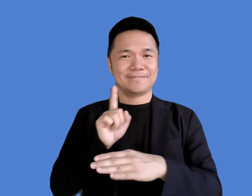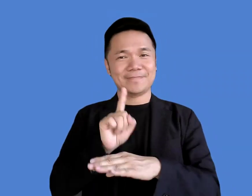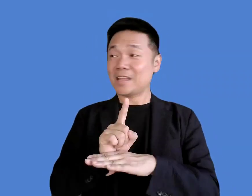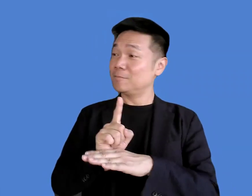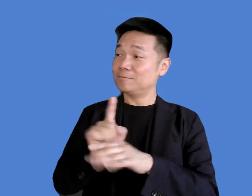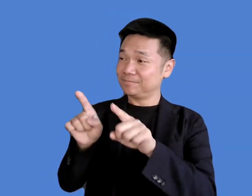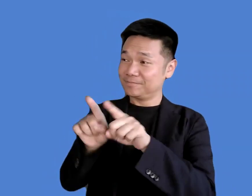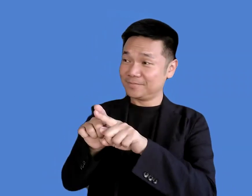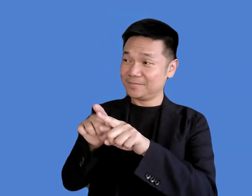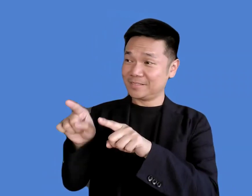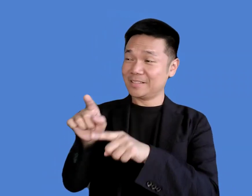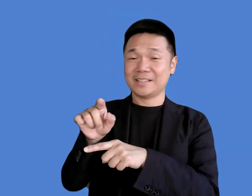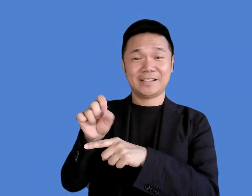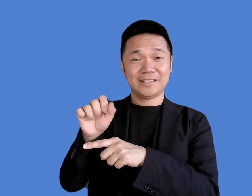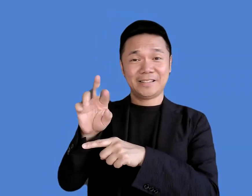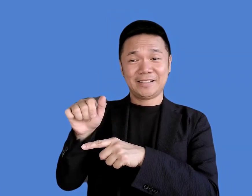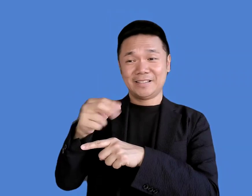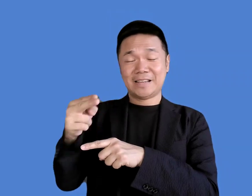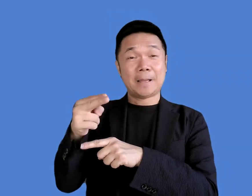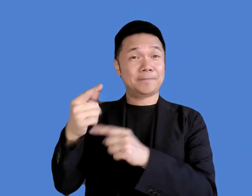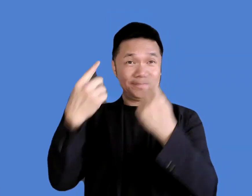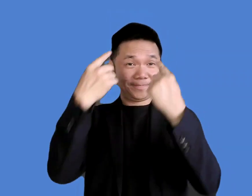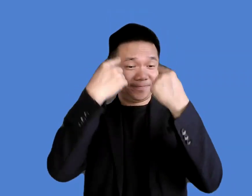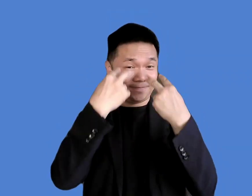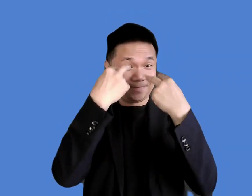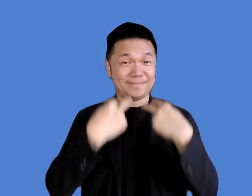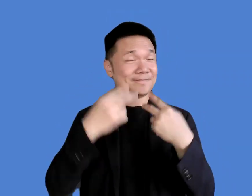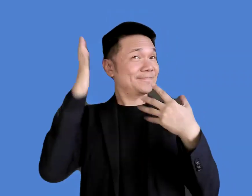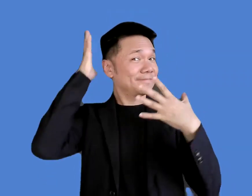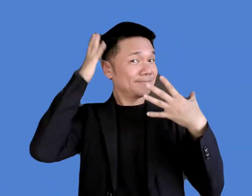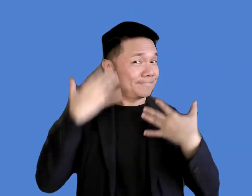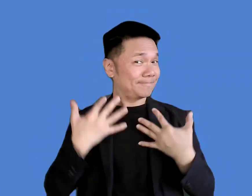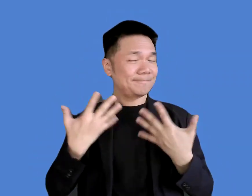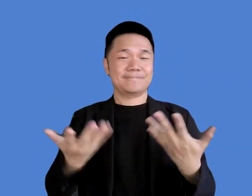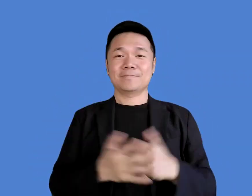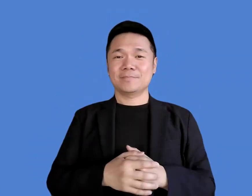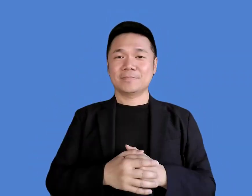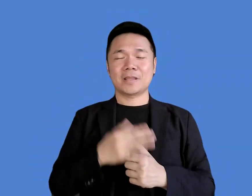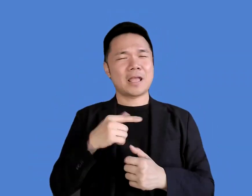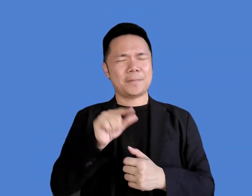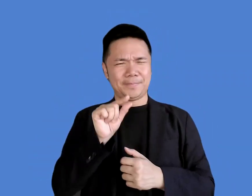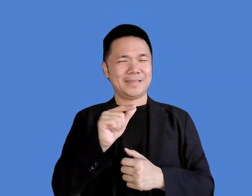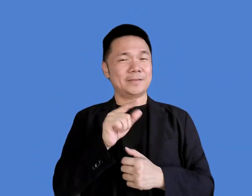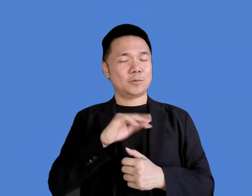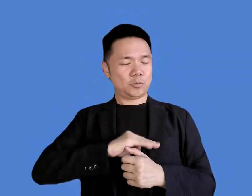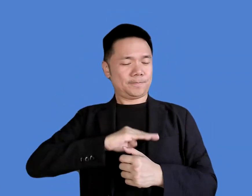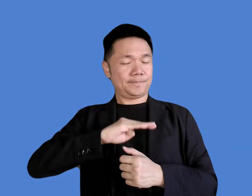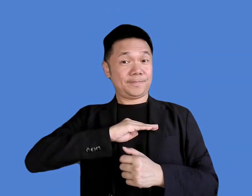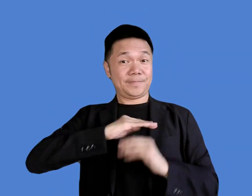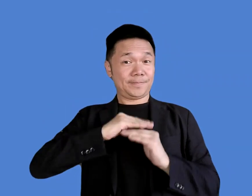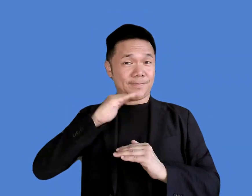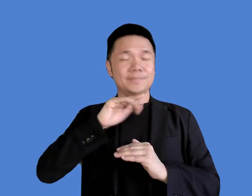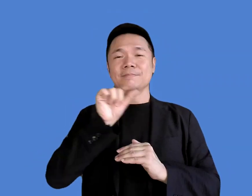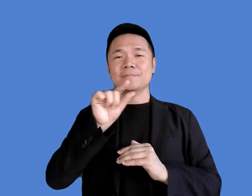lead and try and describe what I look like for those who may not be able to see me. So I'm sort of an older woman. I'm wearing